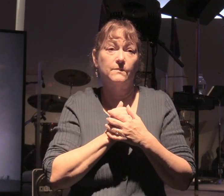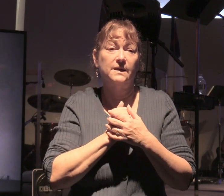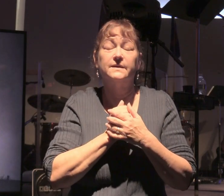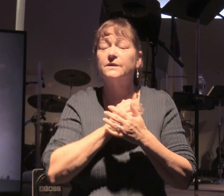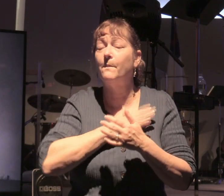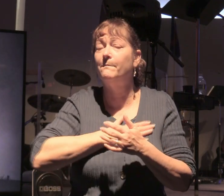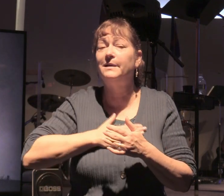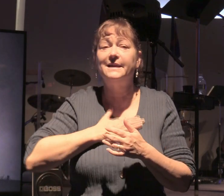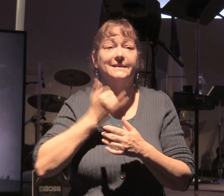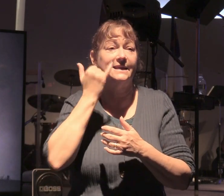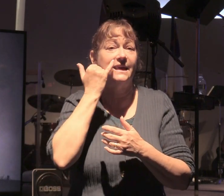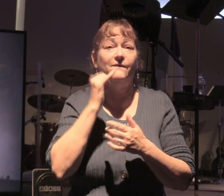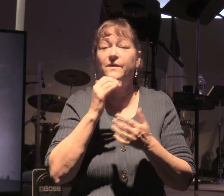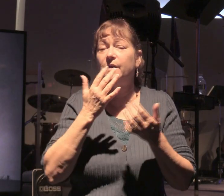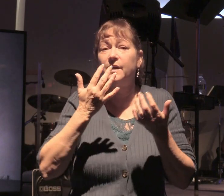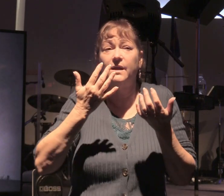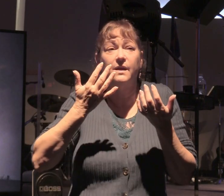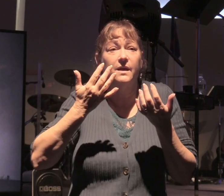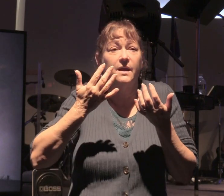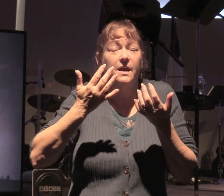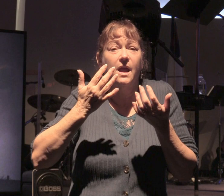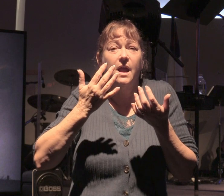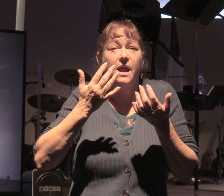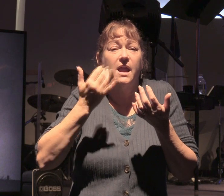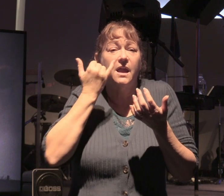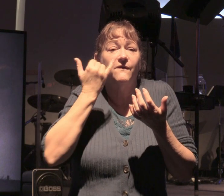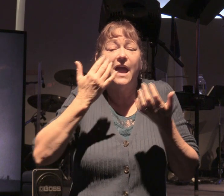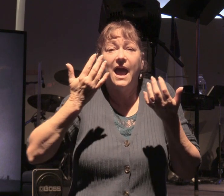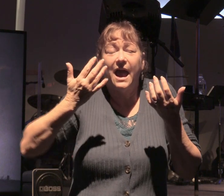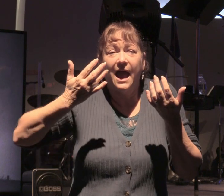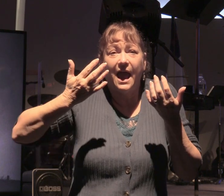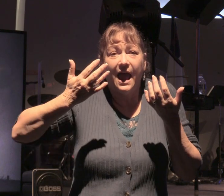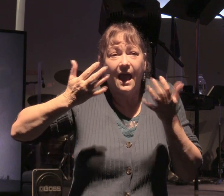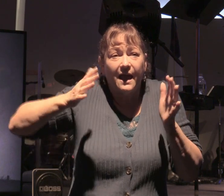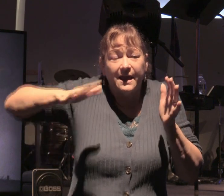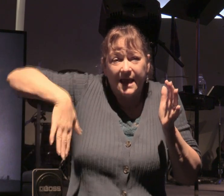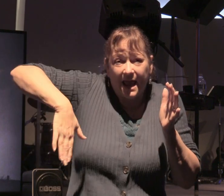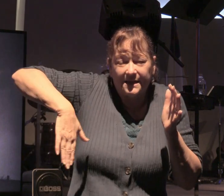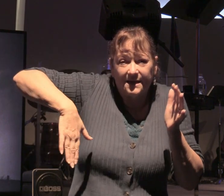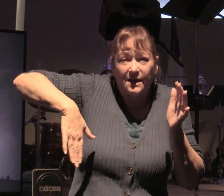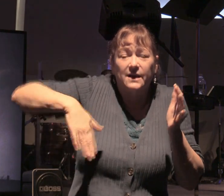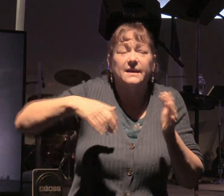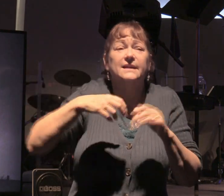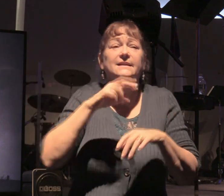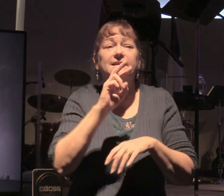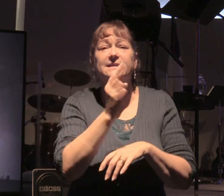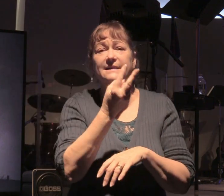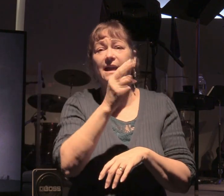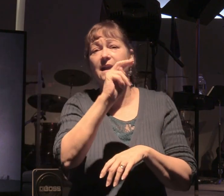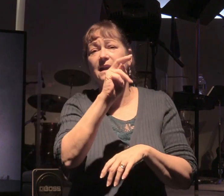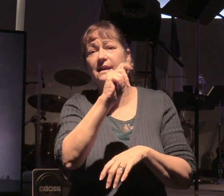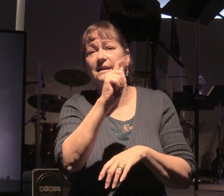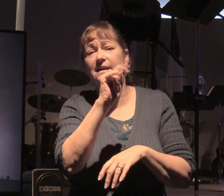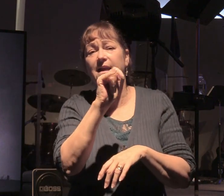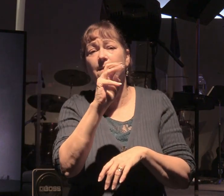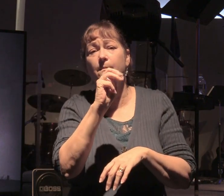you please, if you haven't already, turn in your Bibles to 2 Timothy chapter 2 with me.